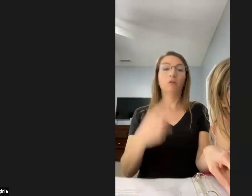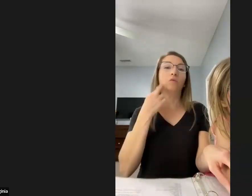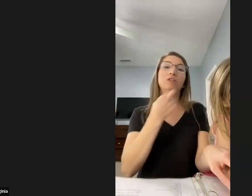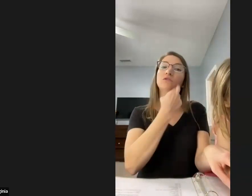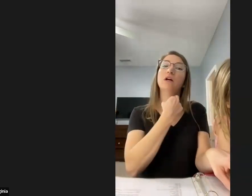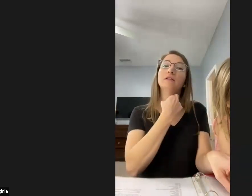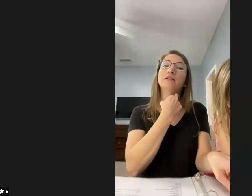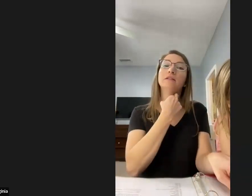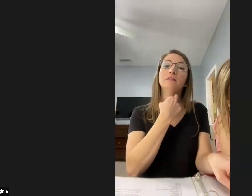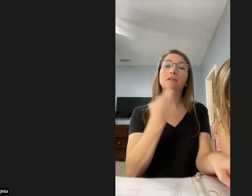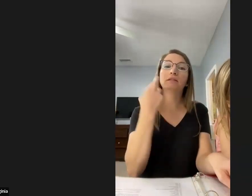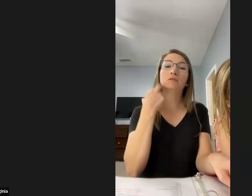Restaurant.